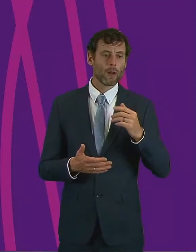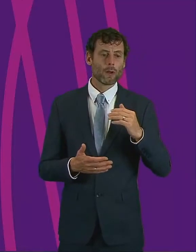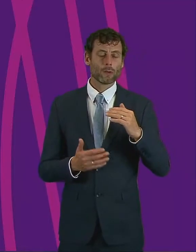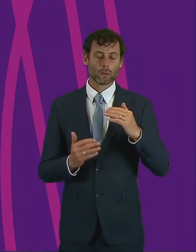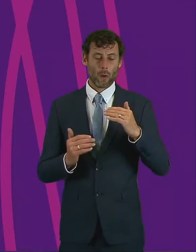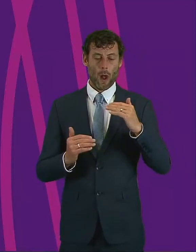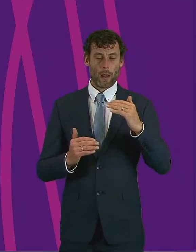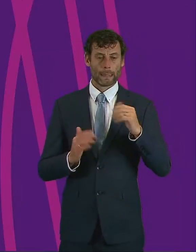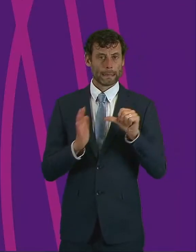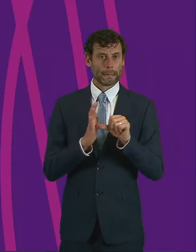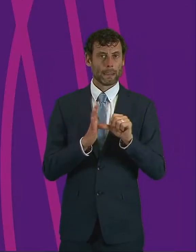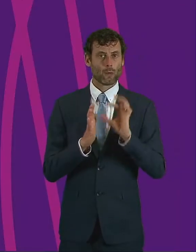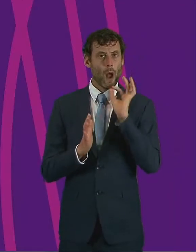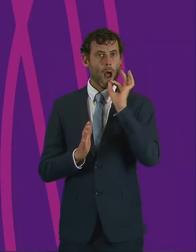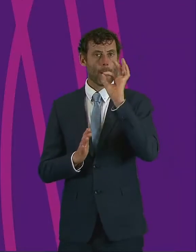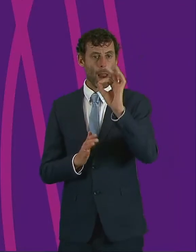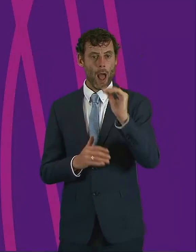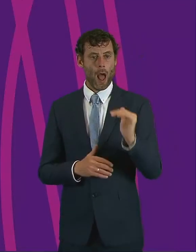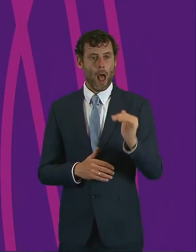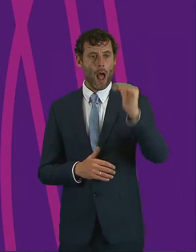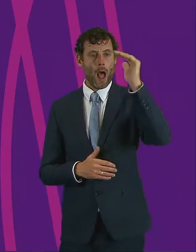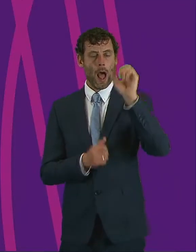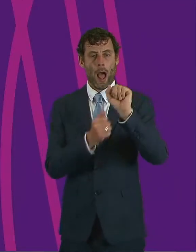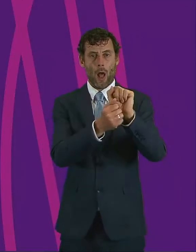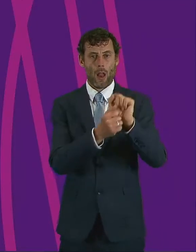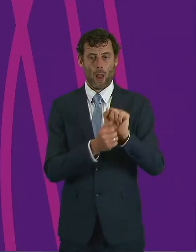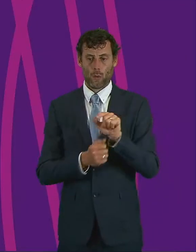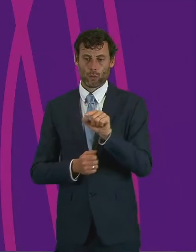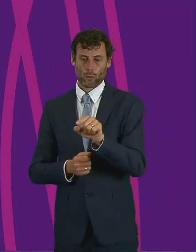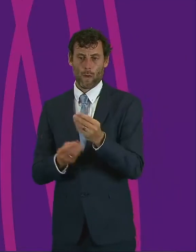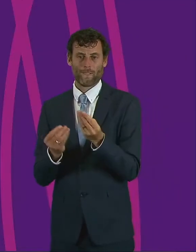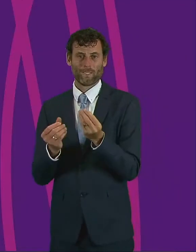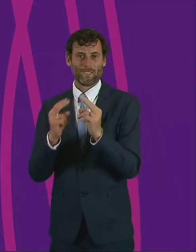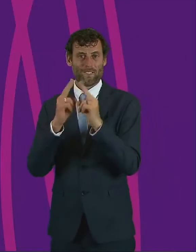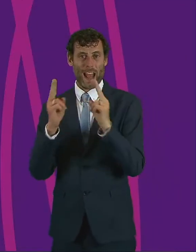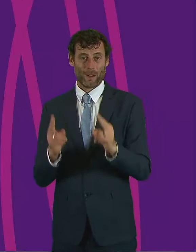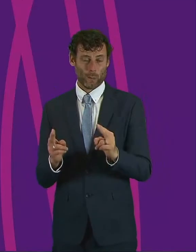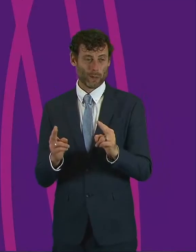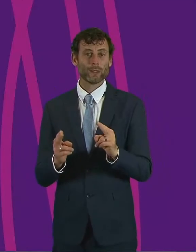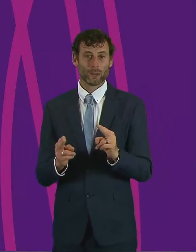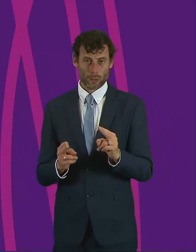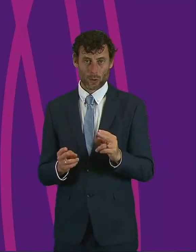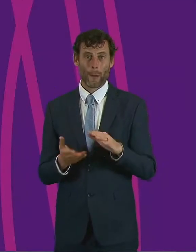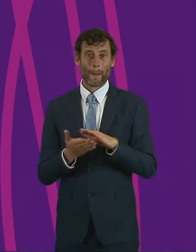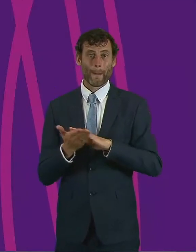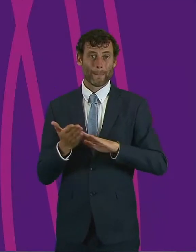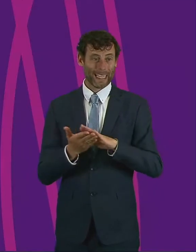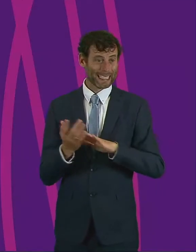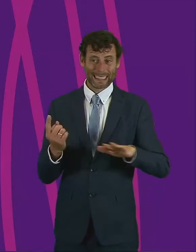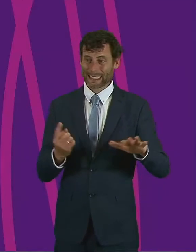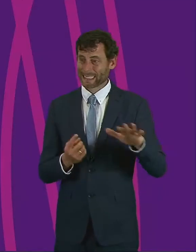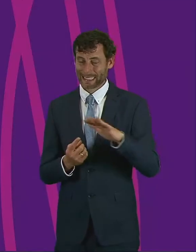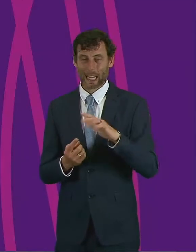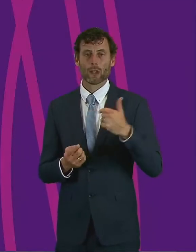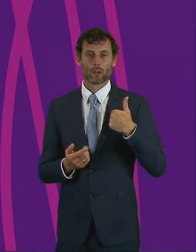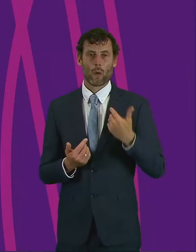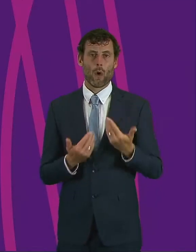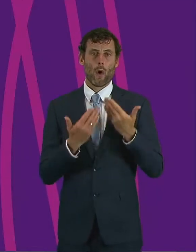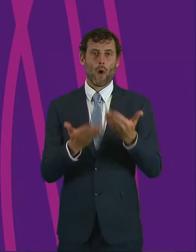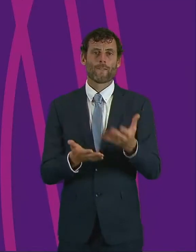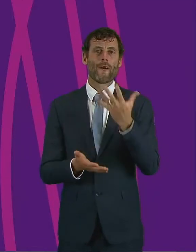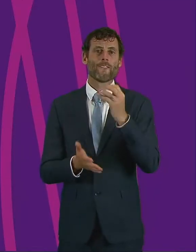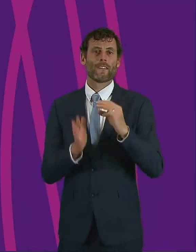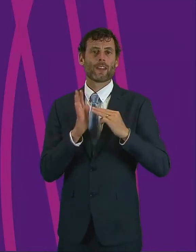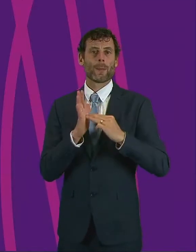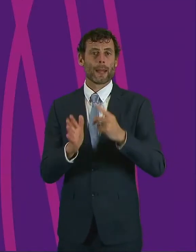loan-to-value mortgages in the market, demand for support is likely to outstrip current funding. I'm therefore providing an additional £50 million